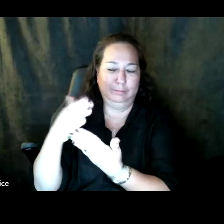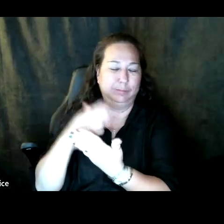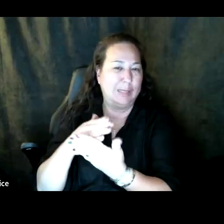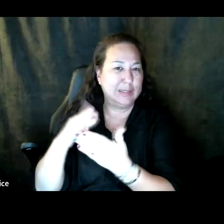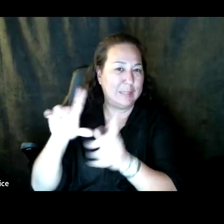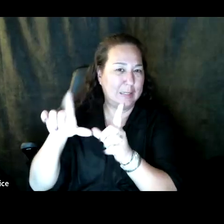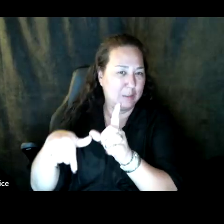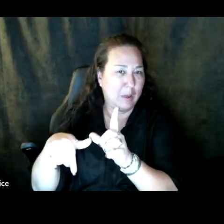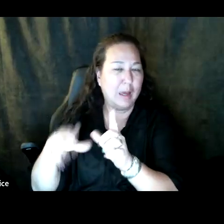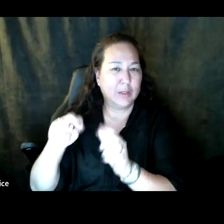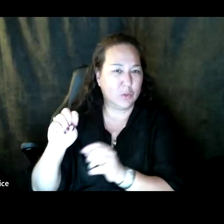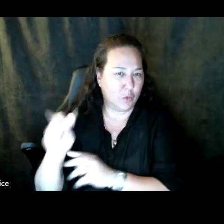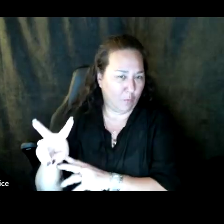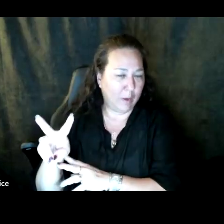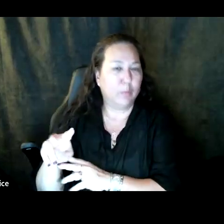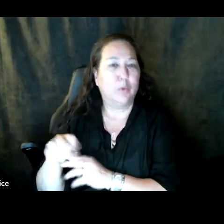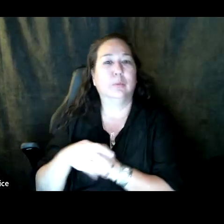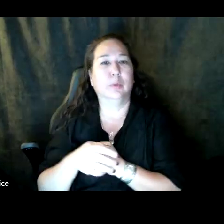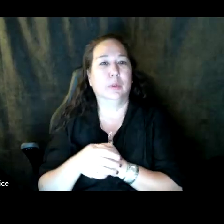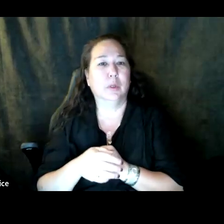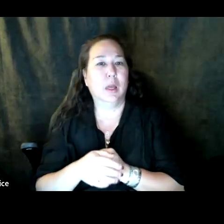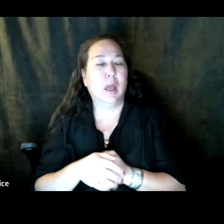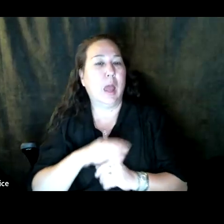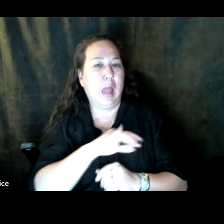and January 31st for K0, K2. In